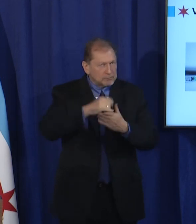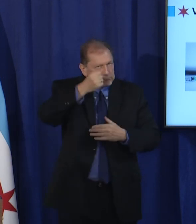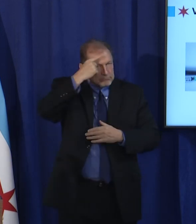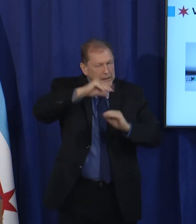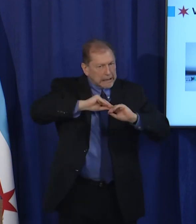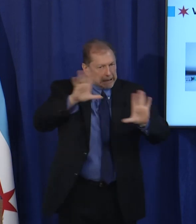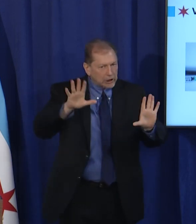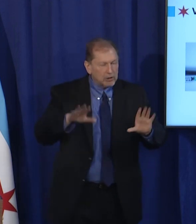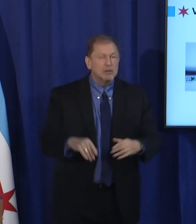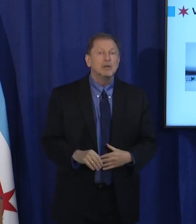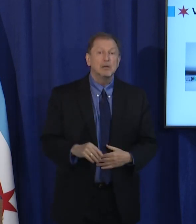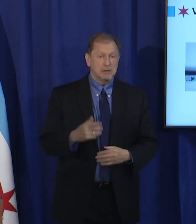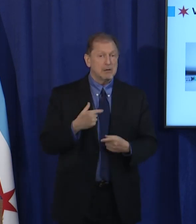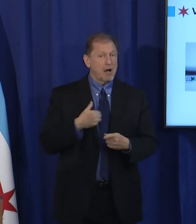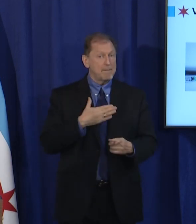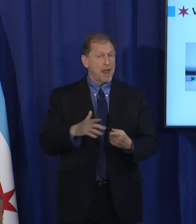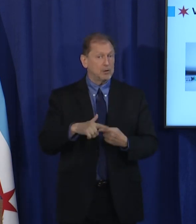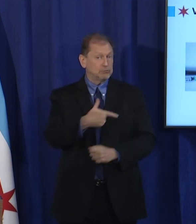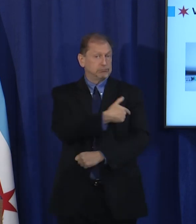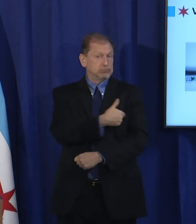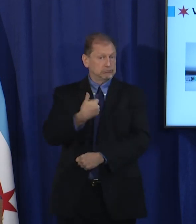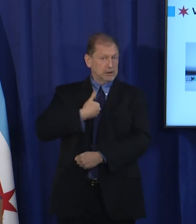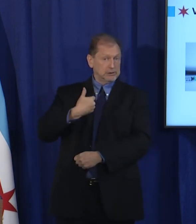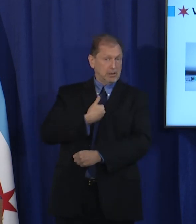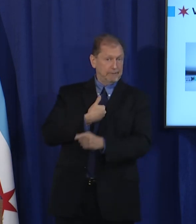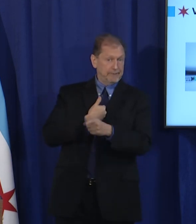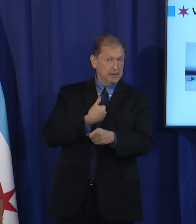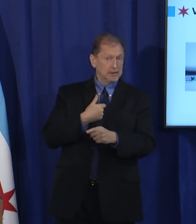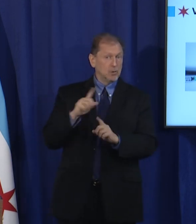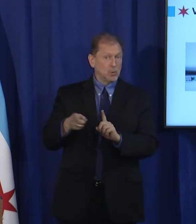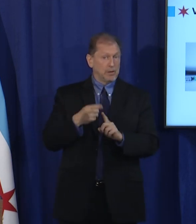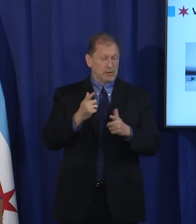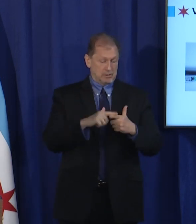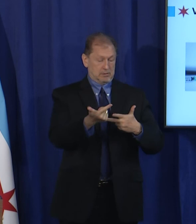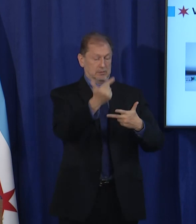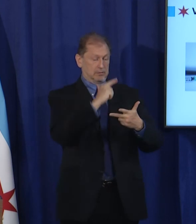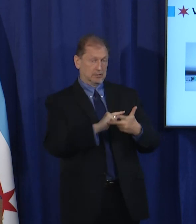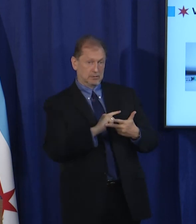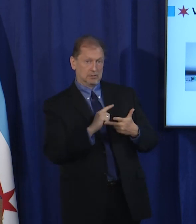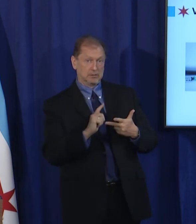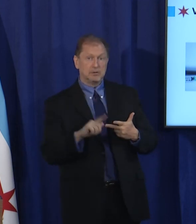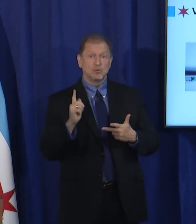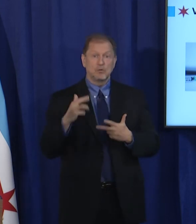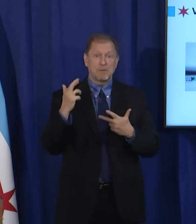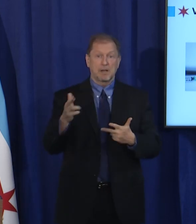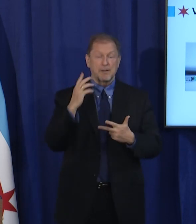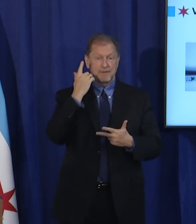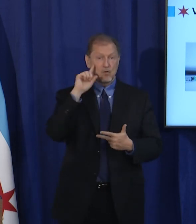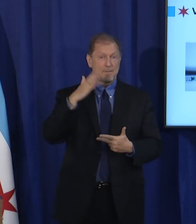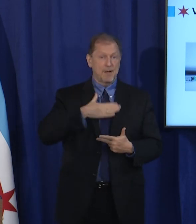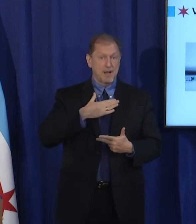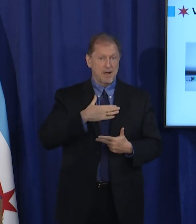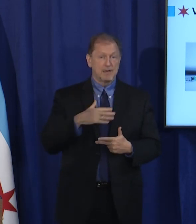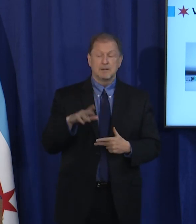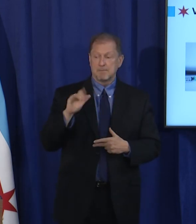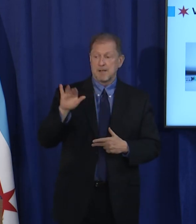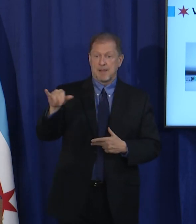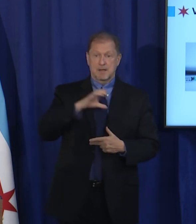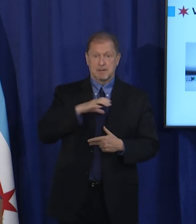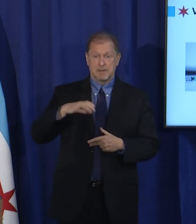getting a vaccine myself as soon as there is one that has been recommended that I should get by the ACIP.